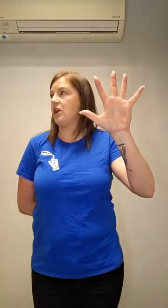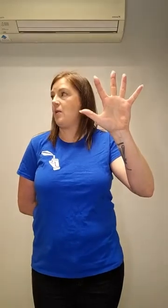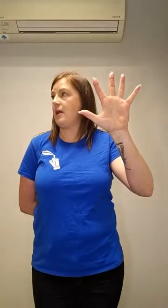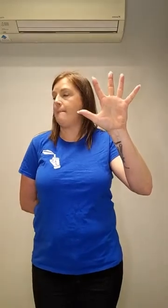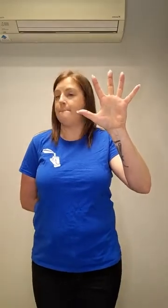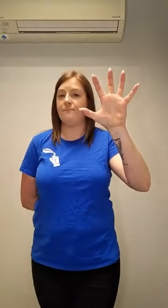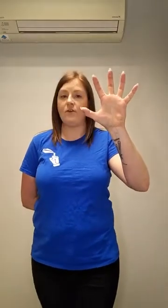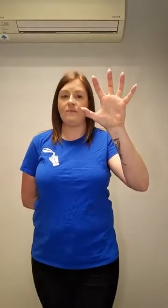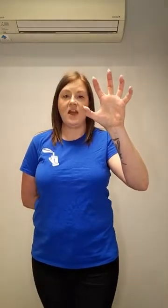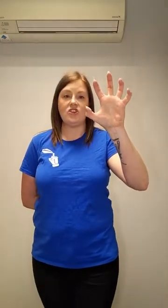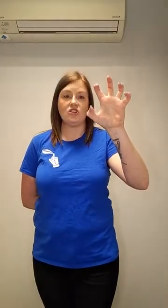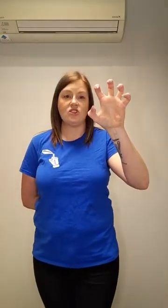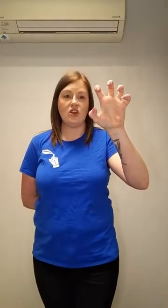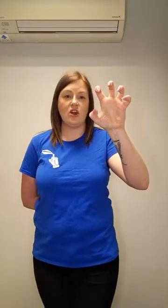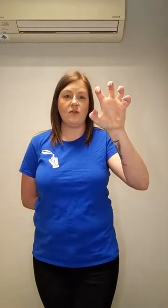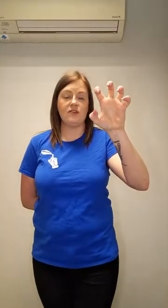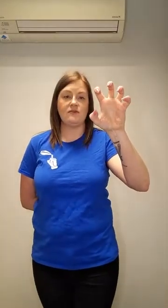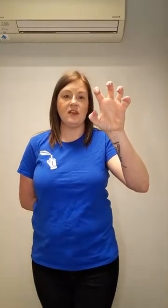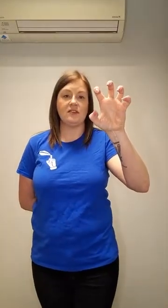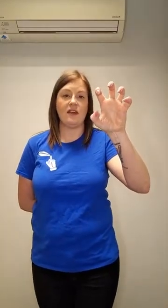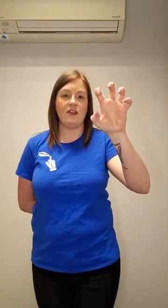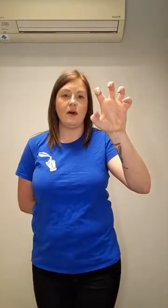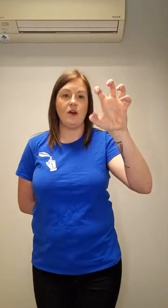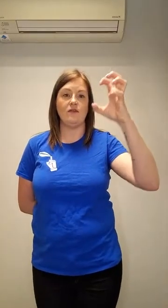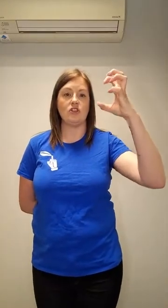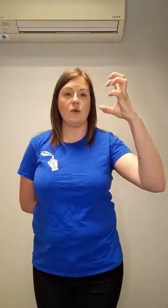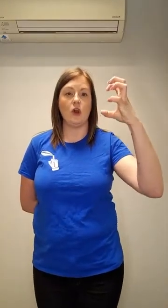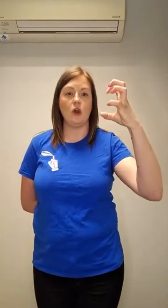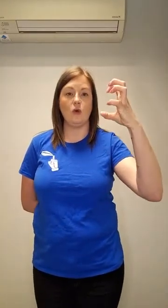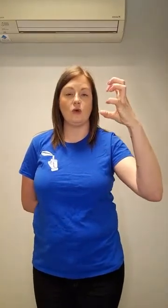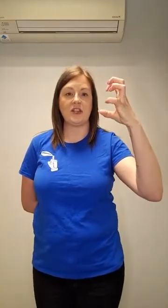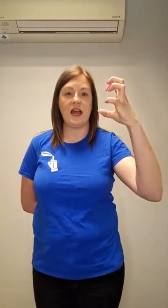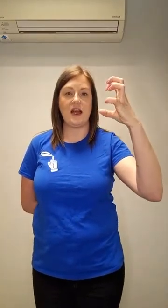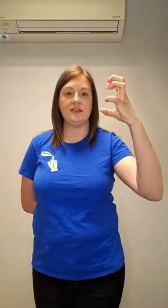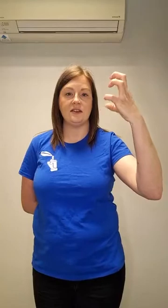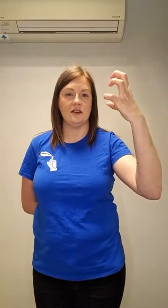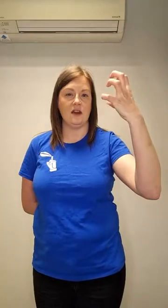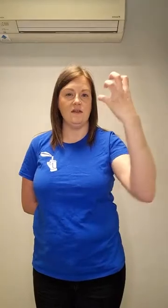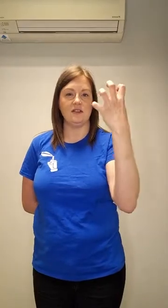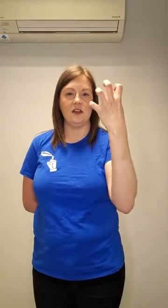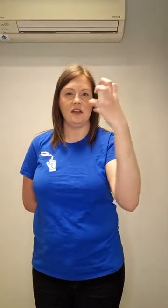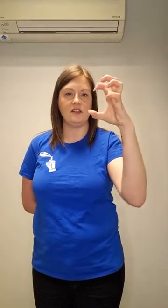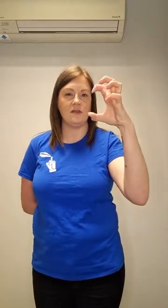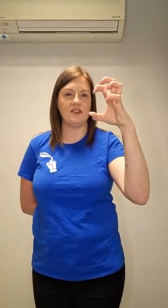Going from there, just curl those fingers and that thumb over to a clawed hand. It kind of looks like this from the